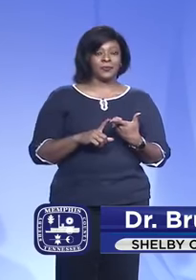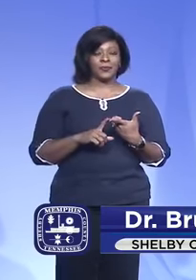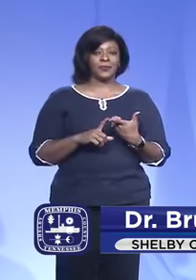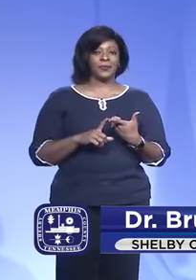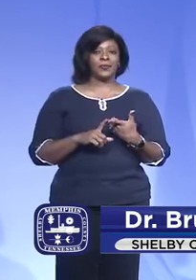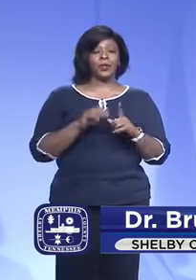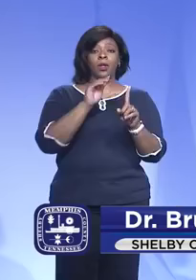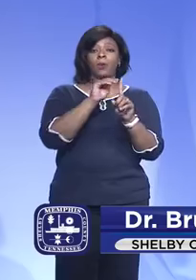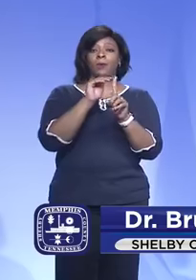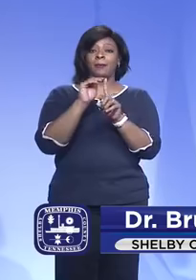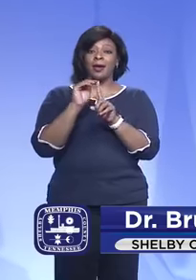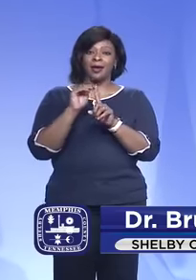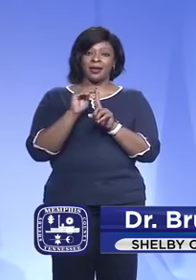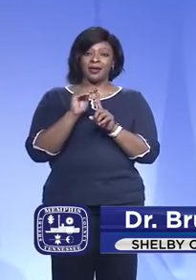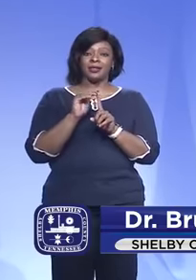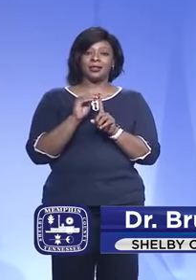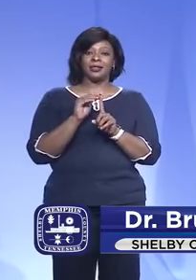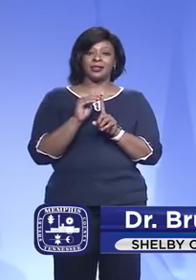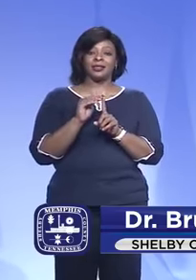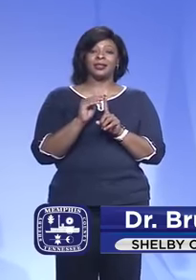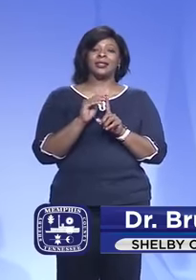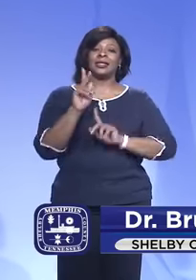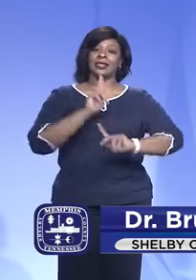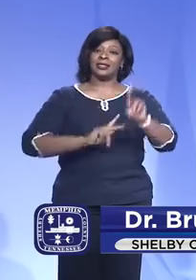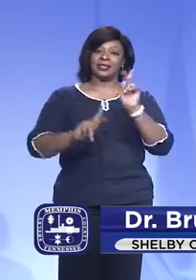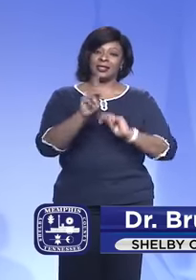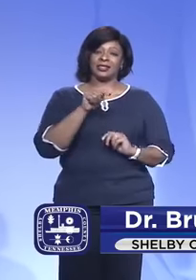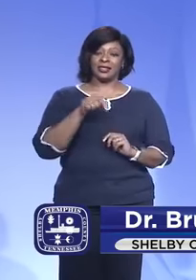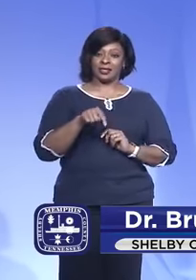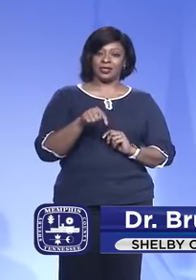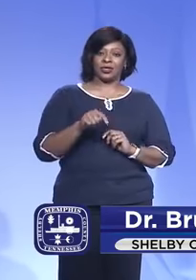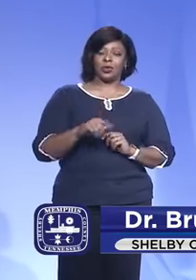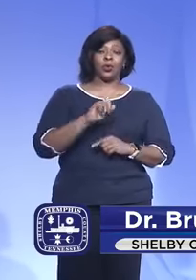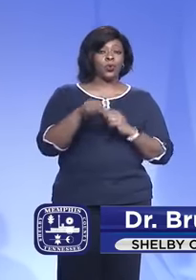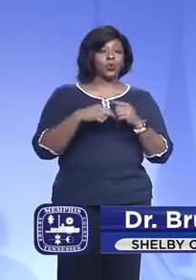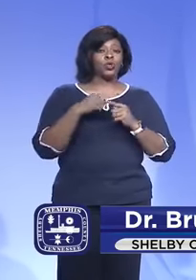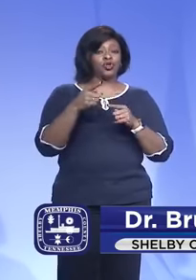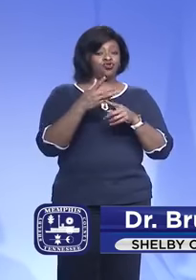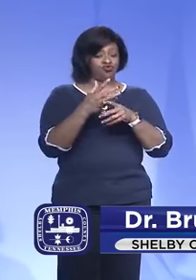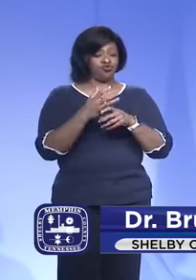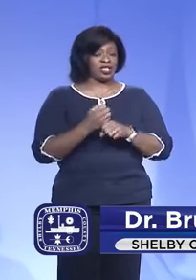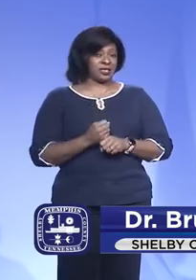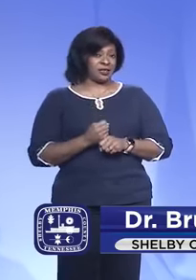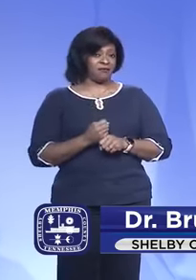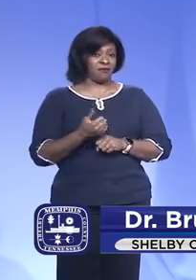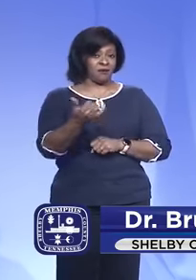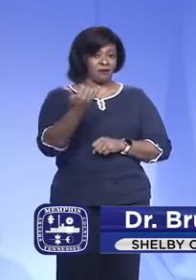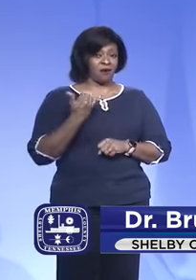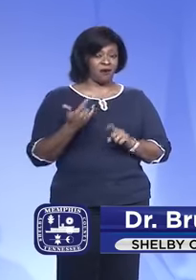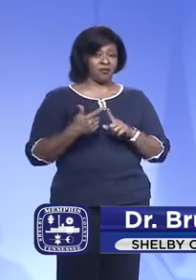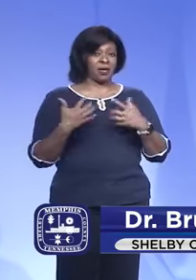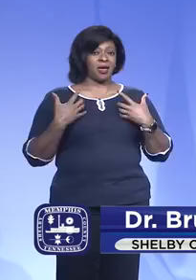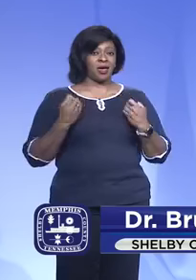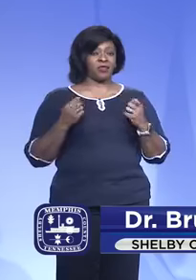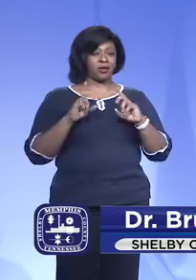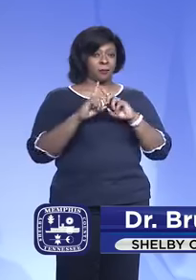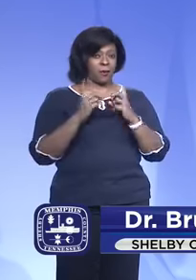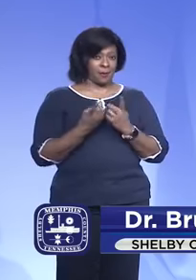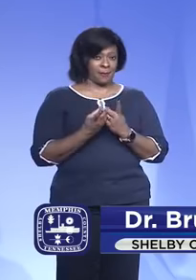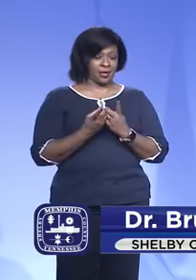remind the citizens that when you receive a call from the health